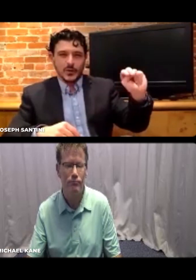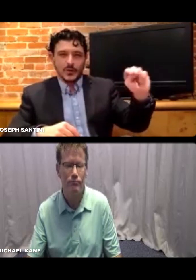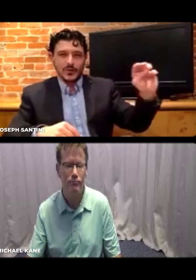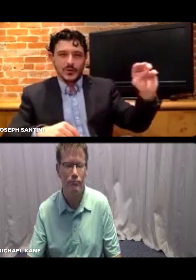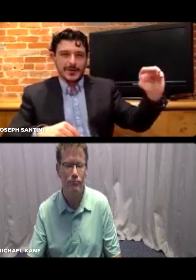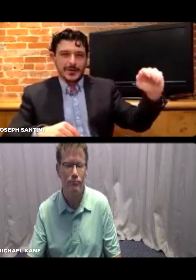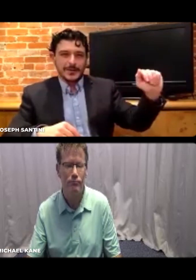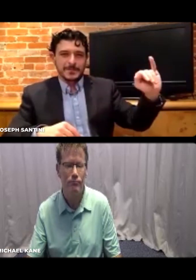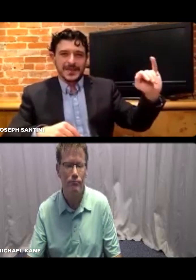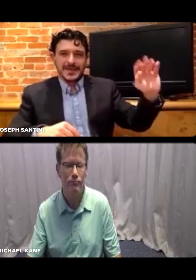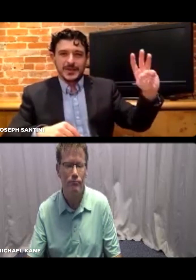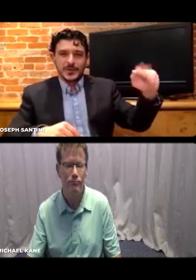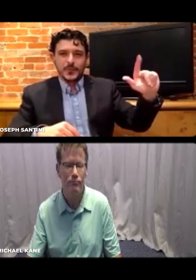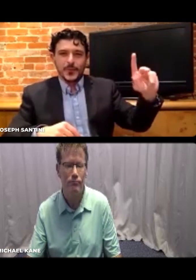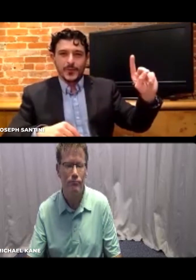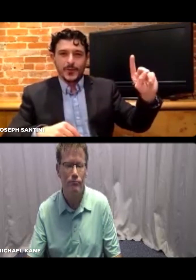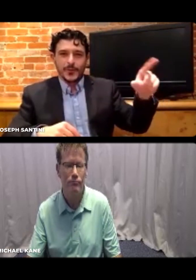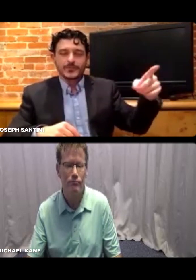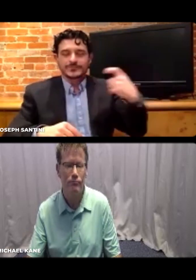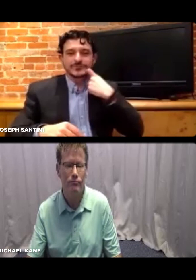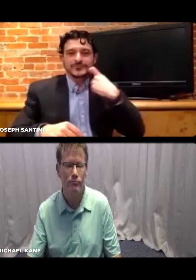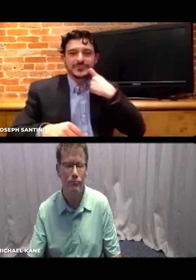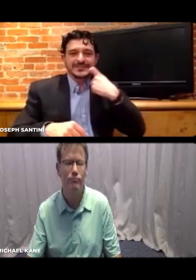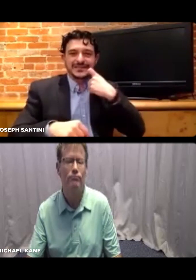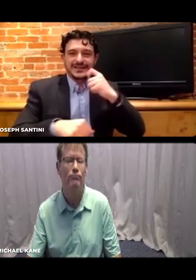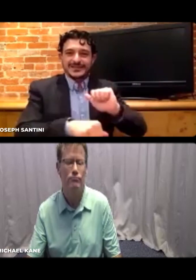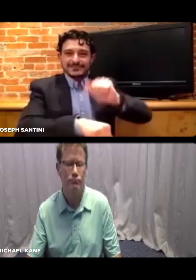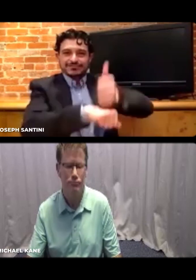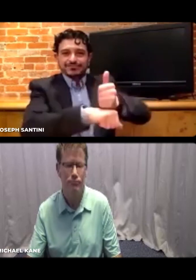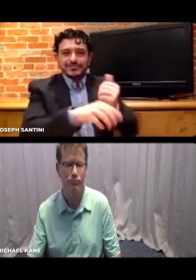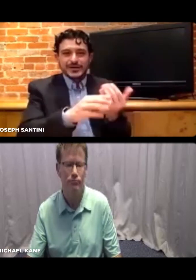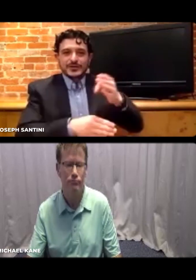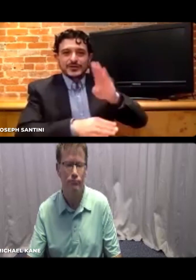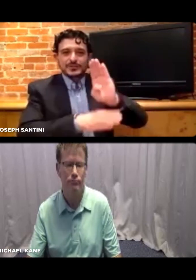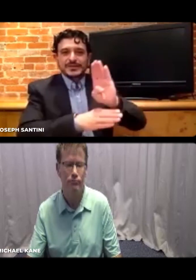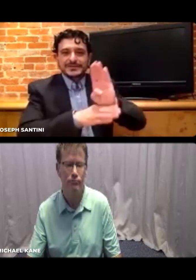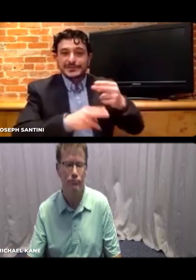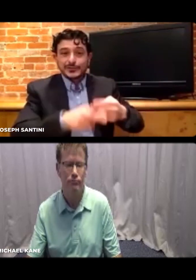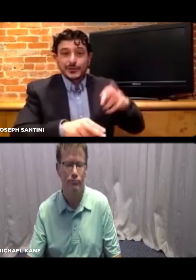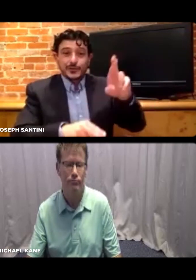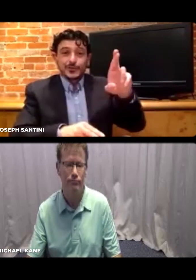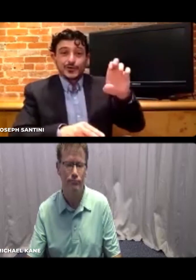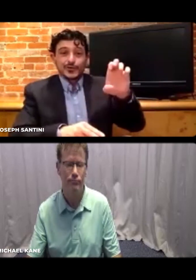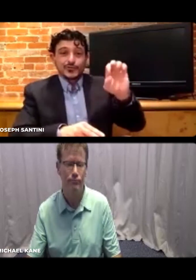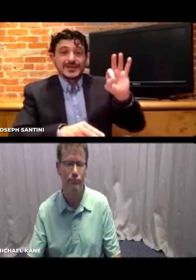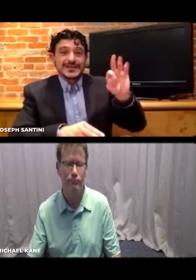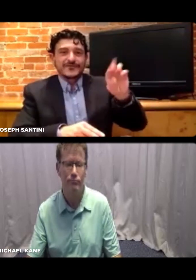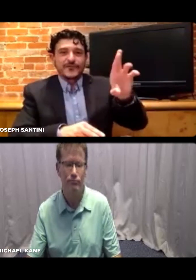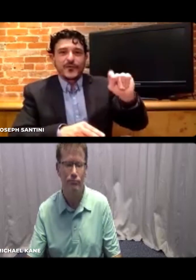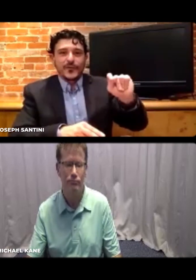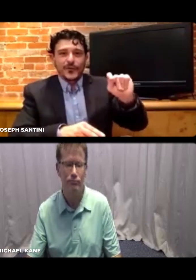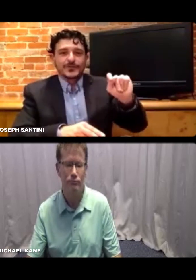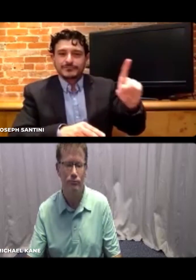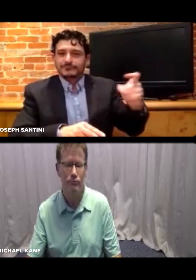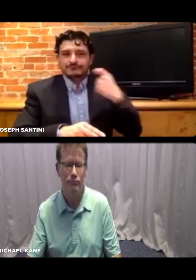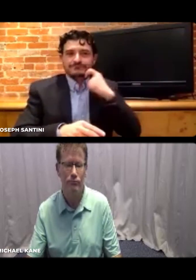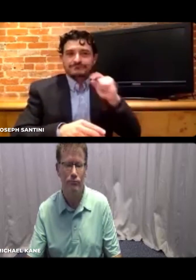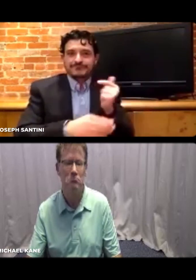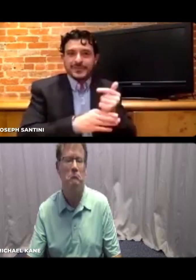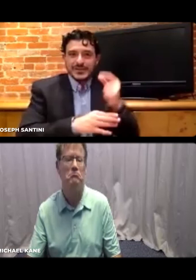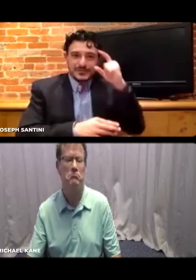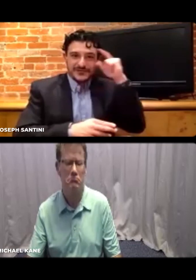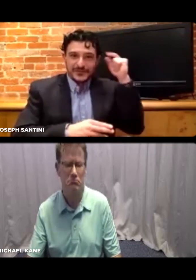Maywald, who has just started a new business by the name of Refort, also a recent